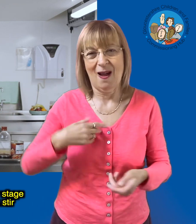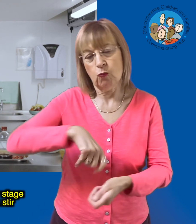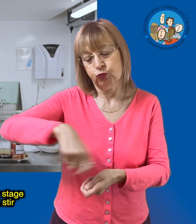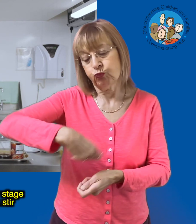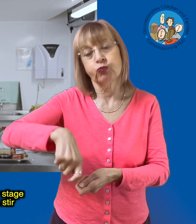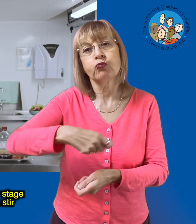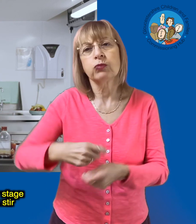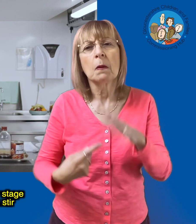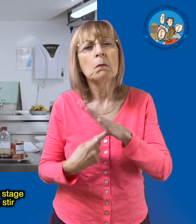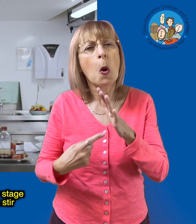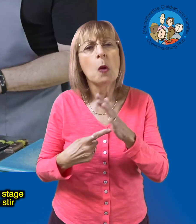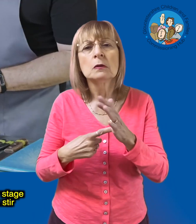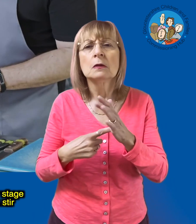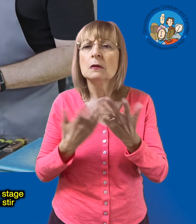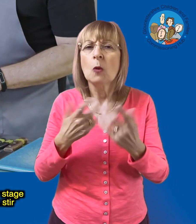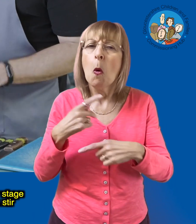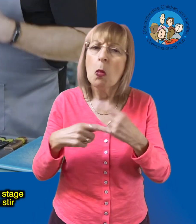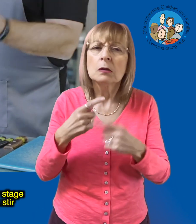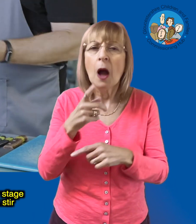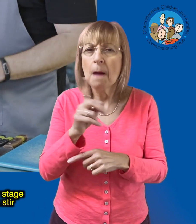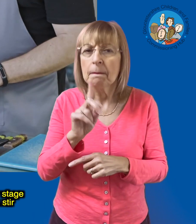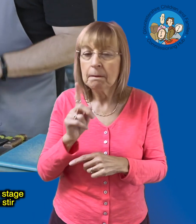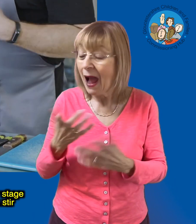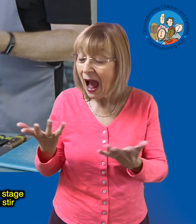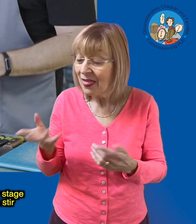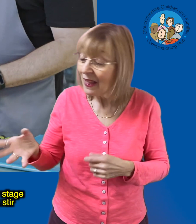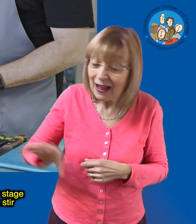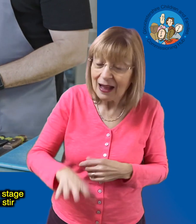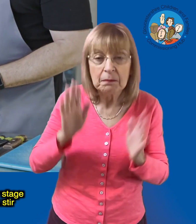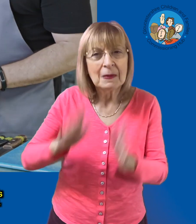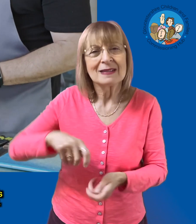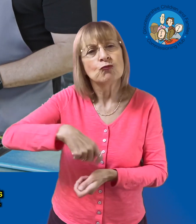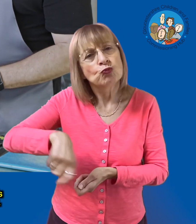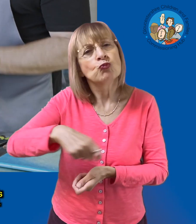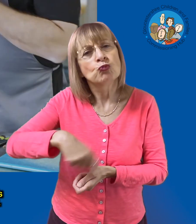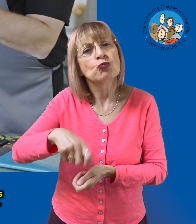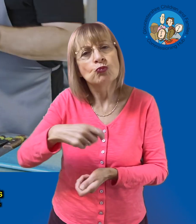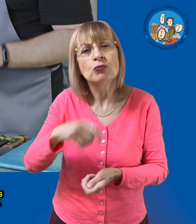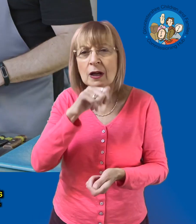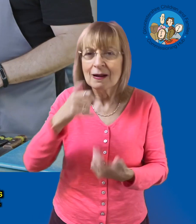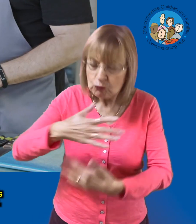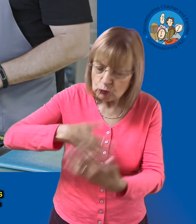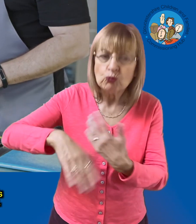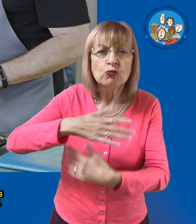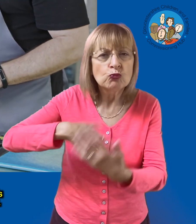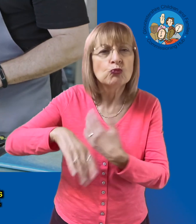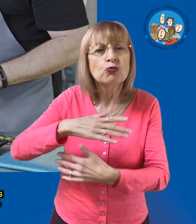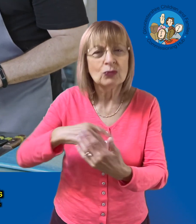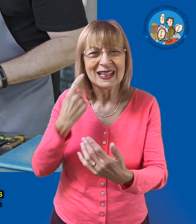I'm going to give that a stir. It's important that every stage, when you add an ingredient, you give it a bit of a stir, just to have it nicely evenly